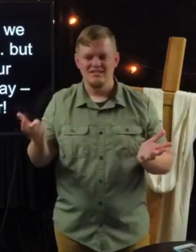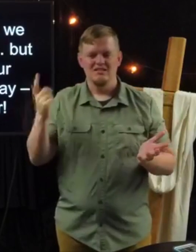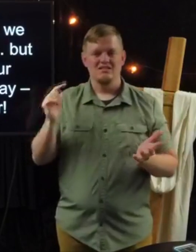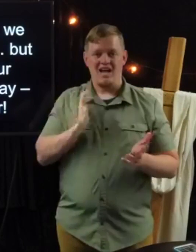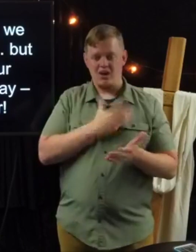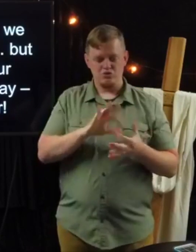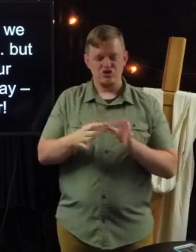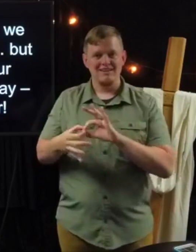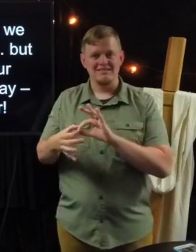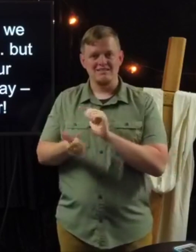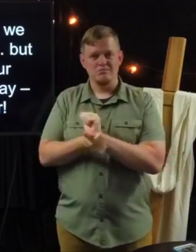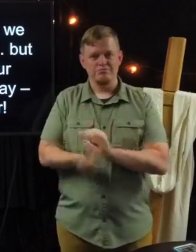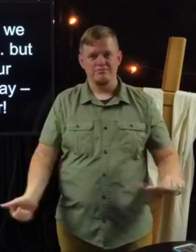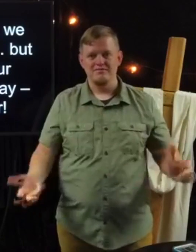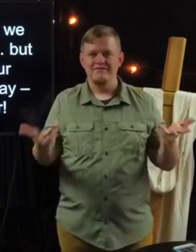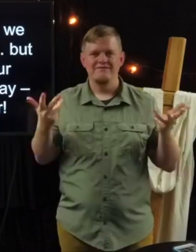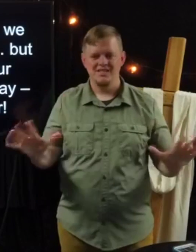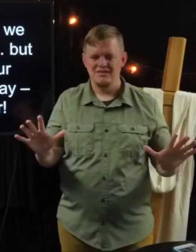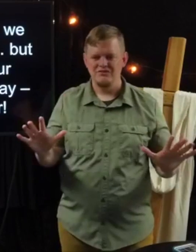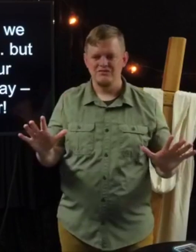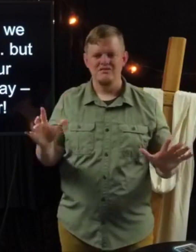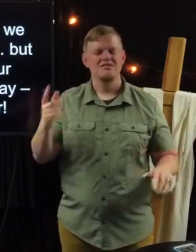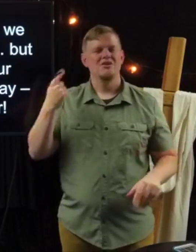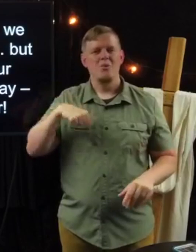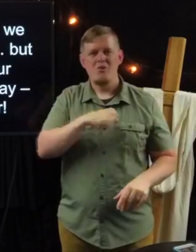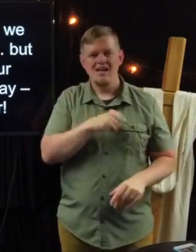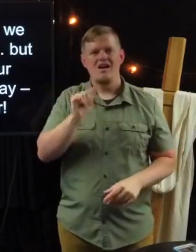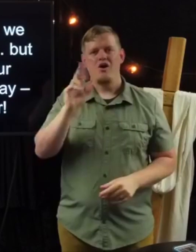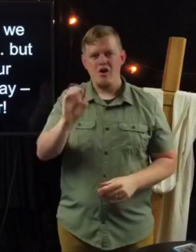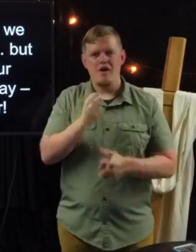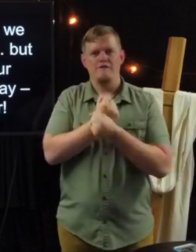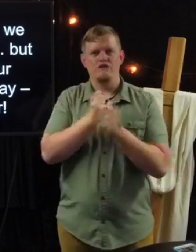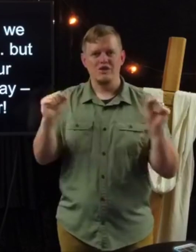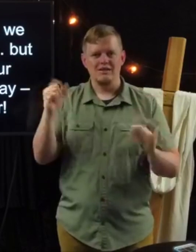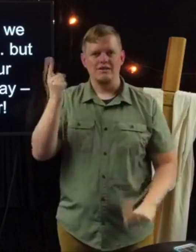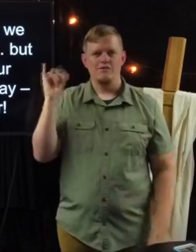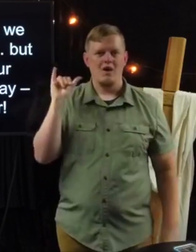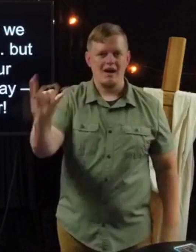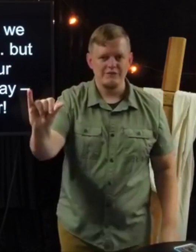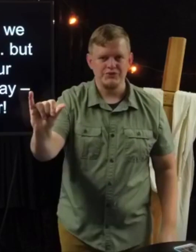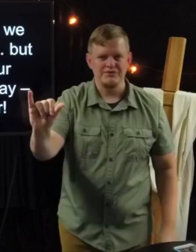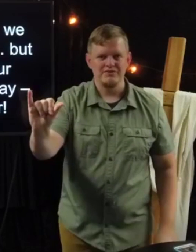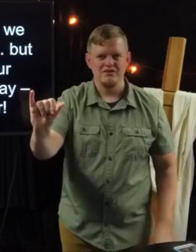Jesus. Our chains have been broken. We are free forever